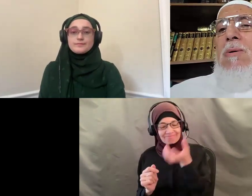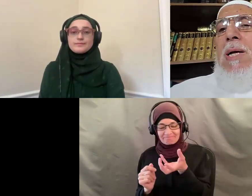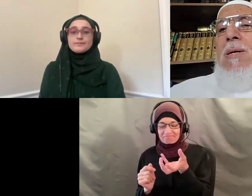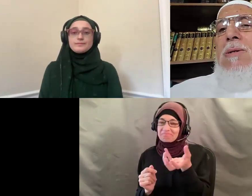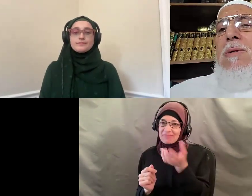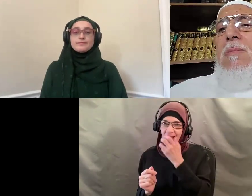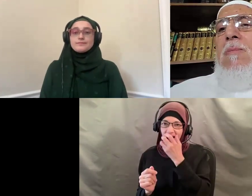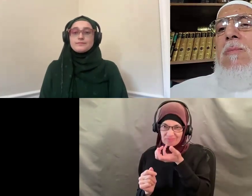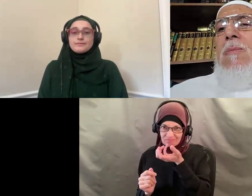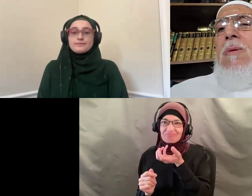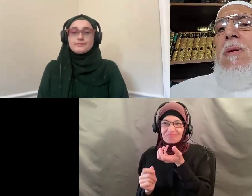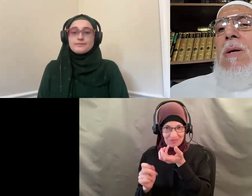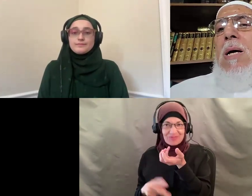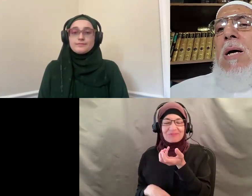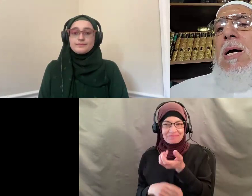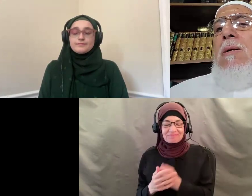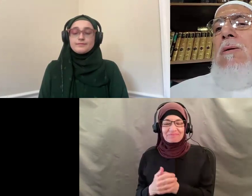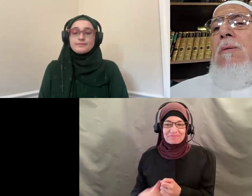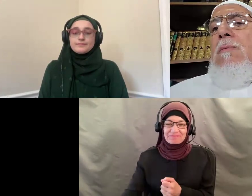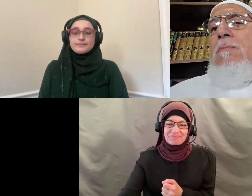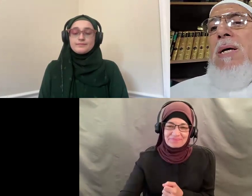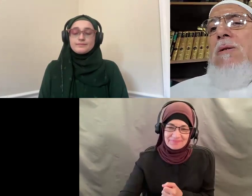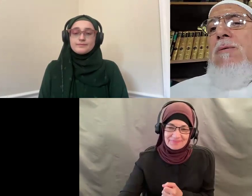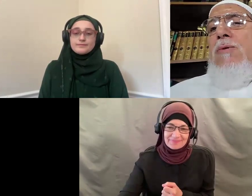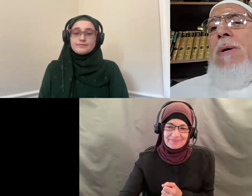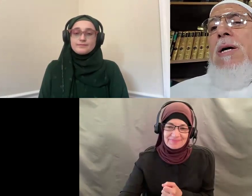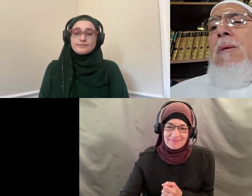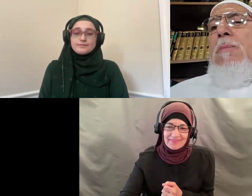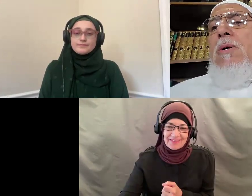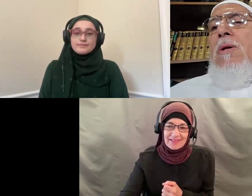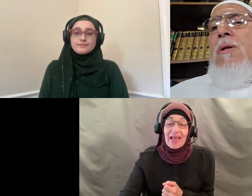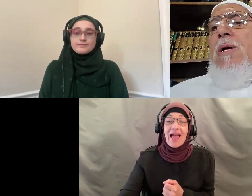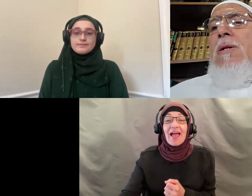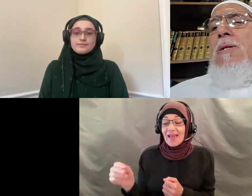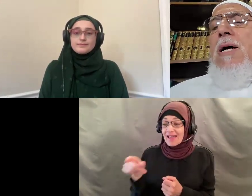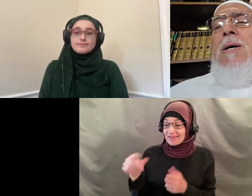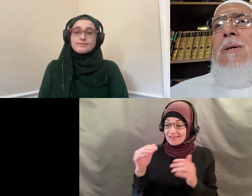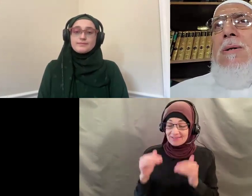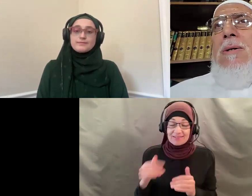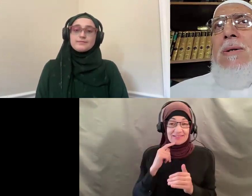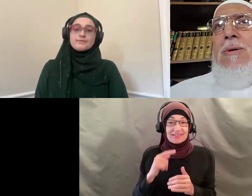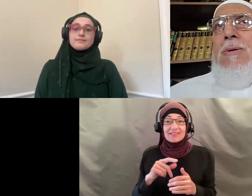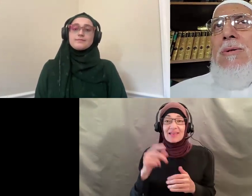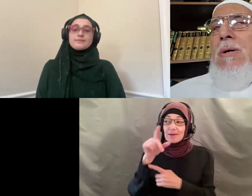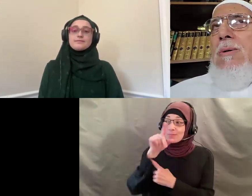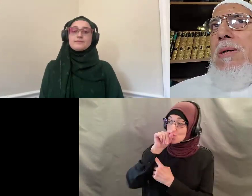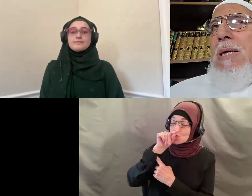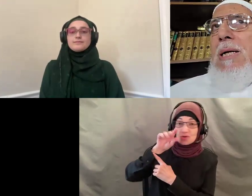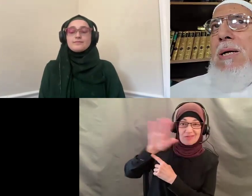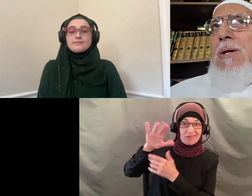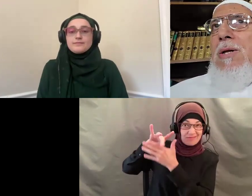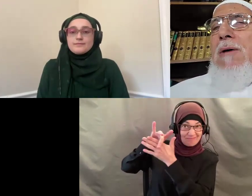by their own hands. And meat from any bird they desire.